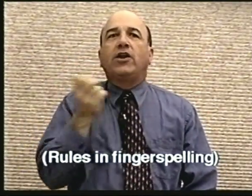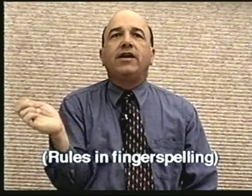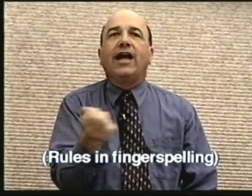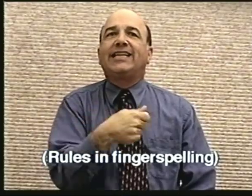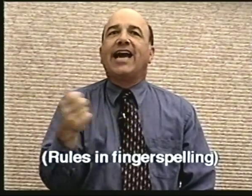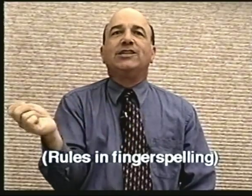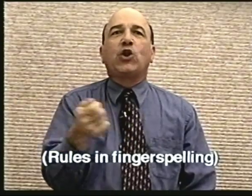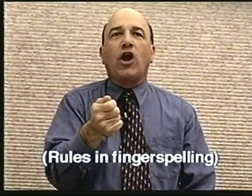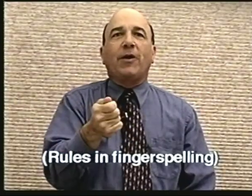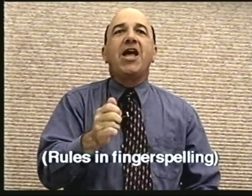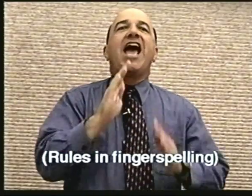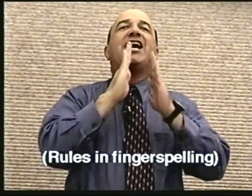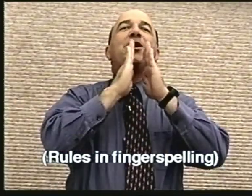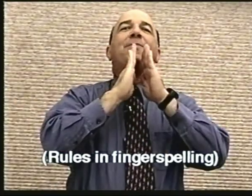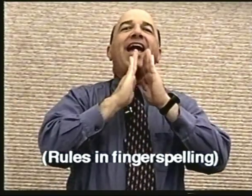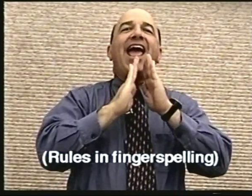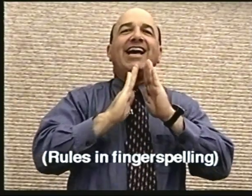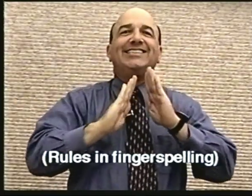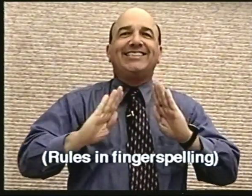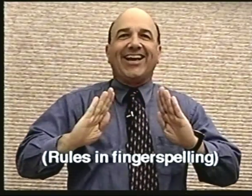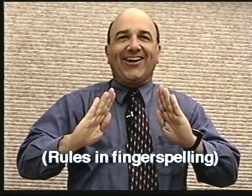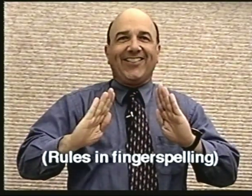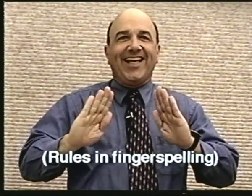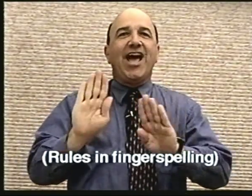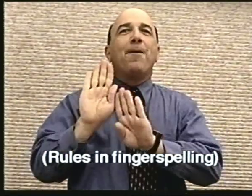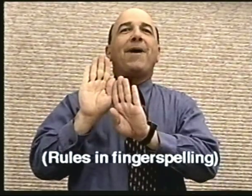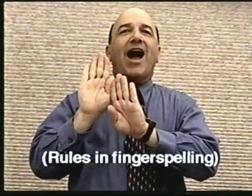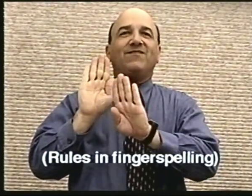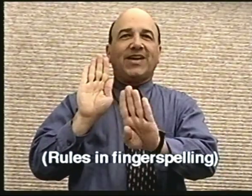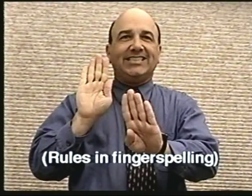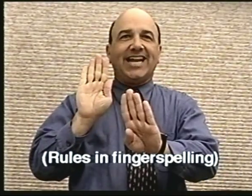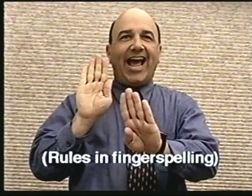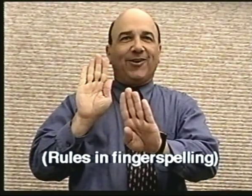watching a tennis tournament. Keep your hand still, palm facing out.